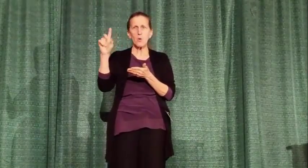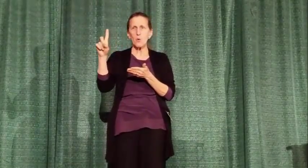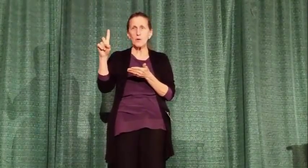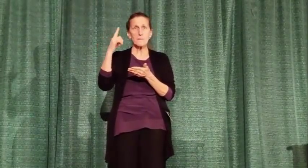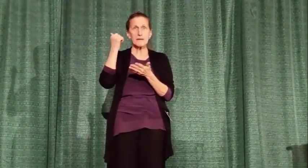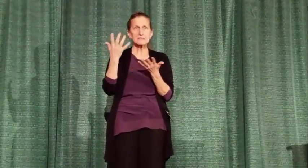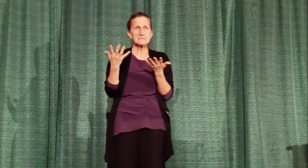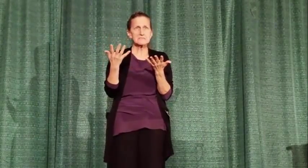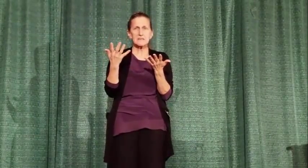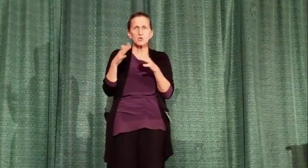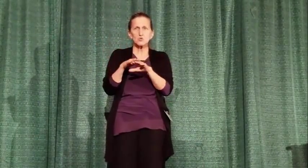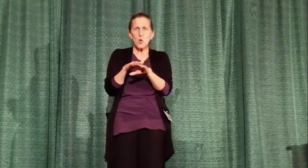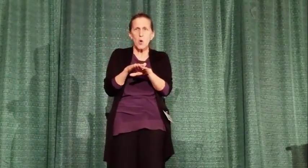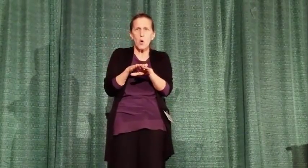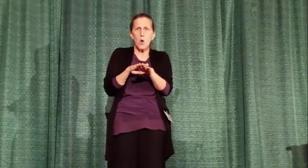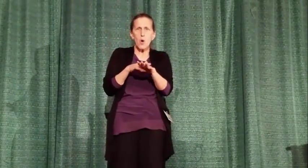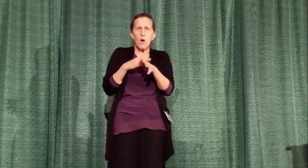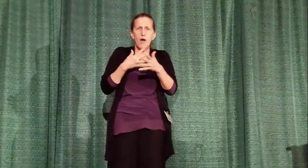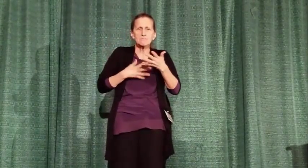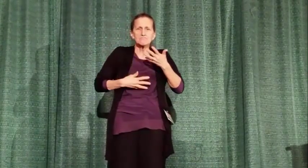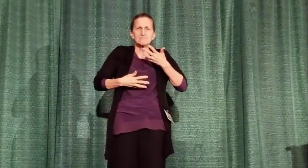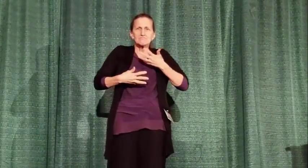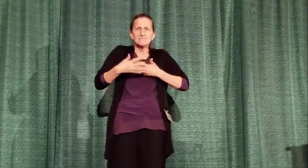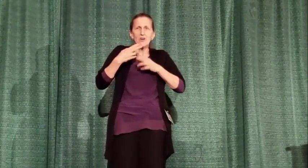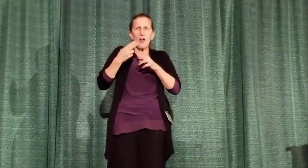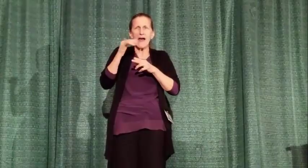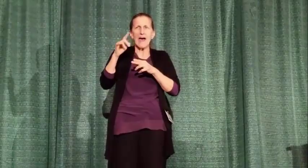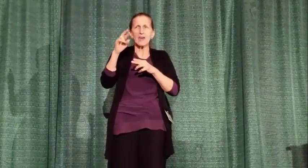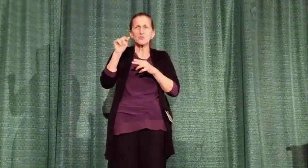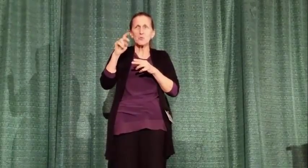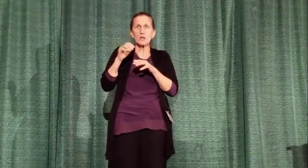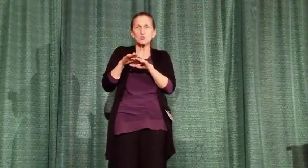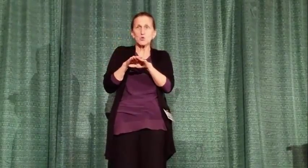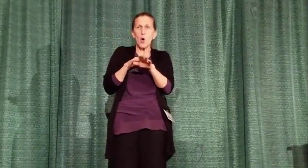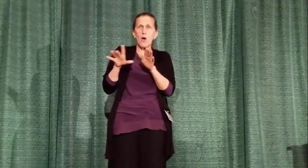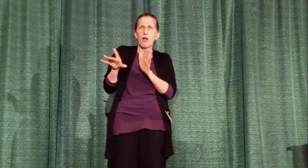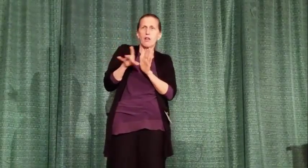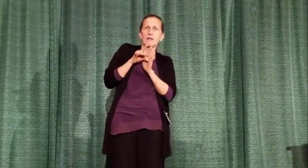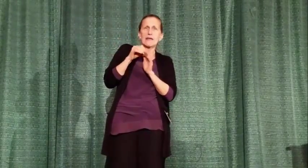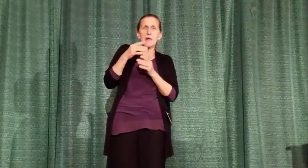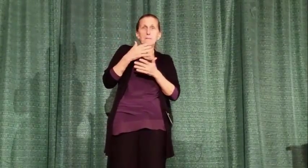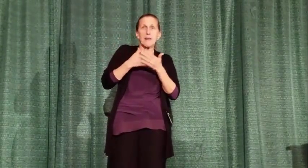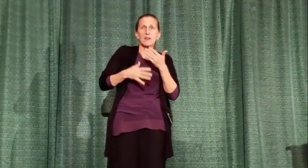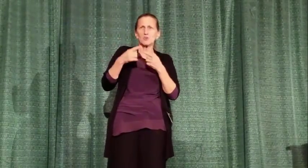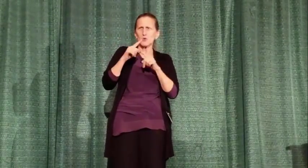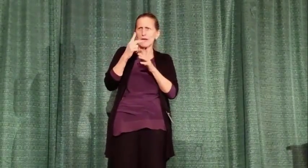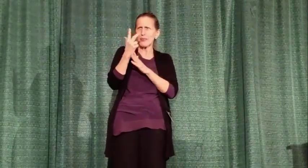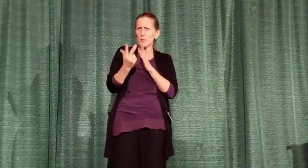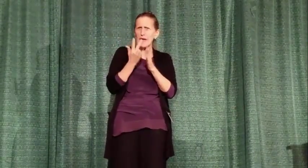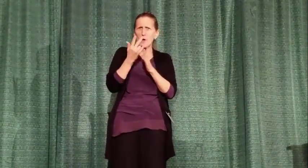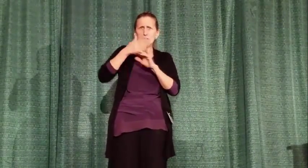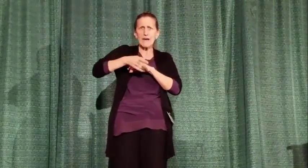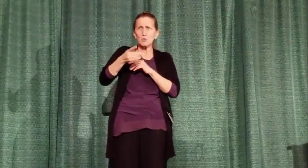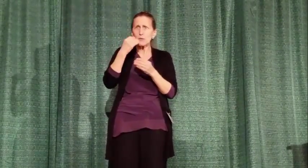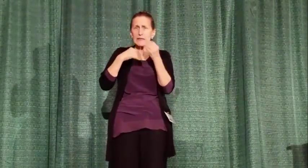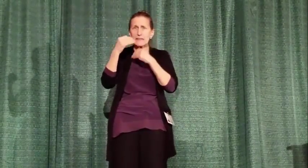they have these slowly digestible carbohydrates that are absorbed into the bloodstream over a 3-hour period after you ate the beans.